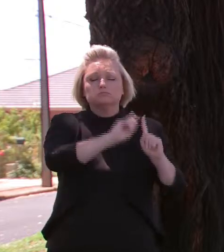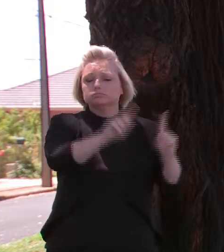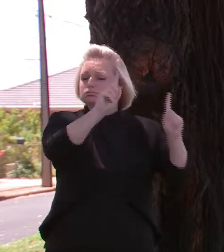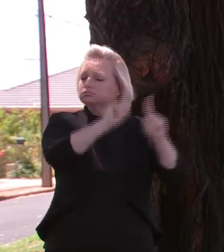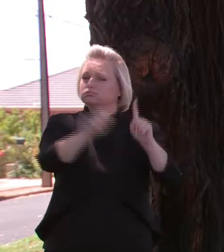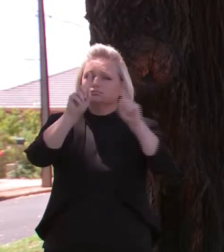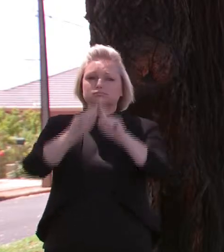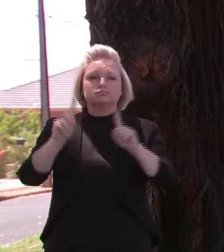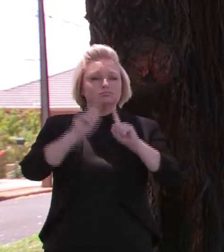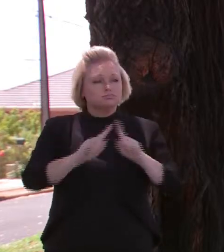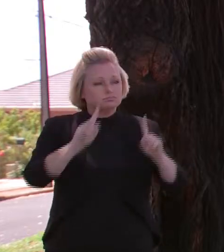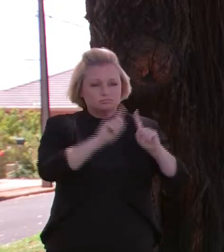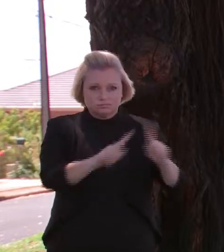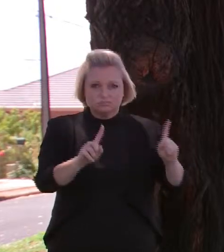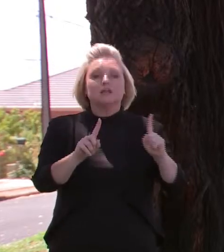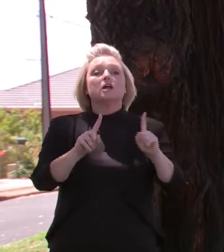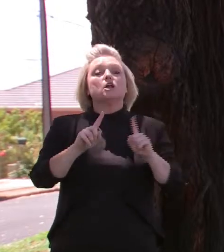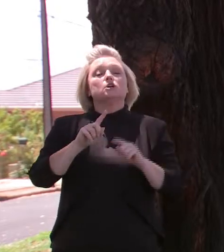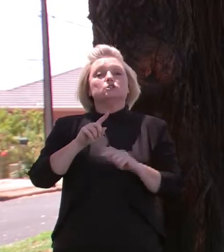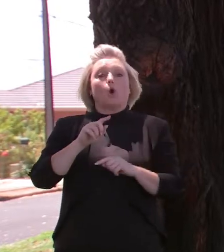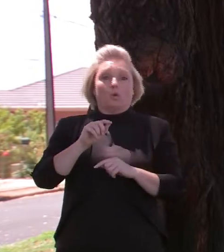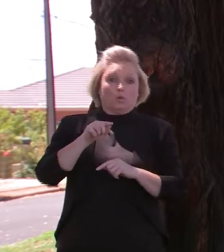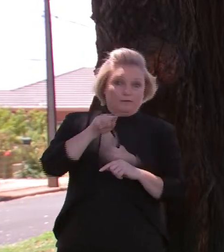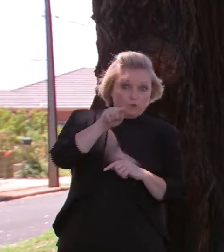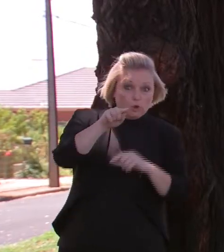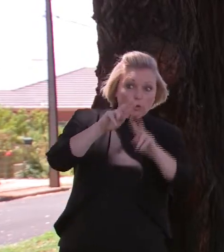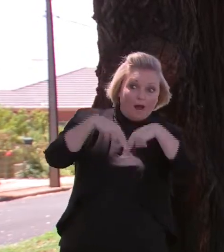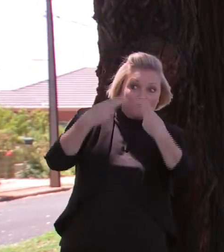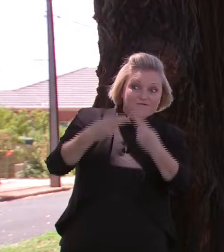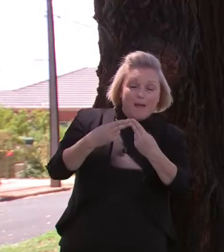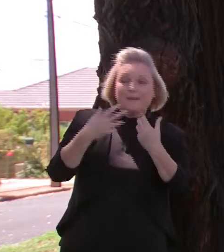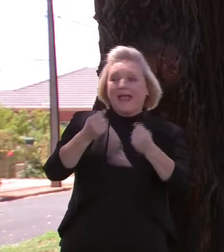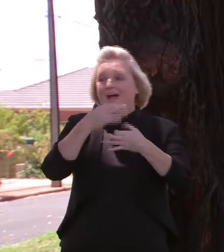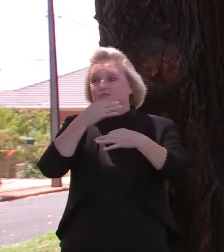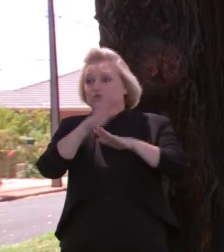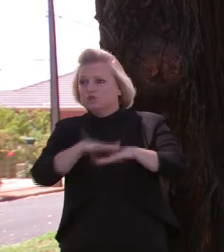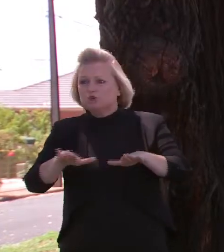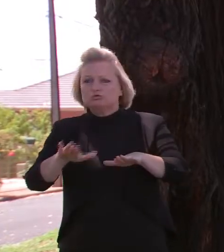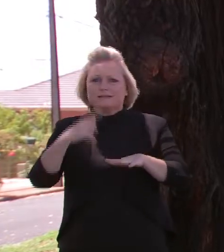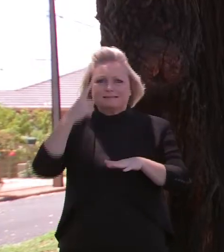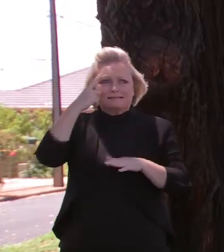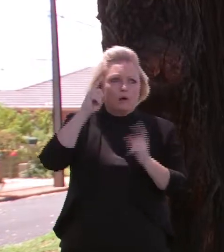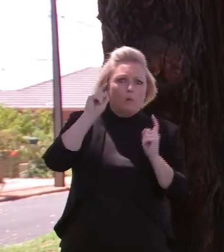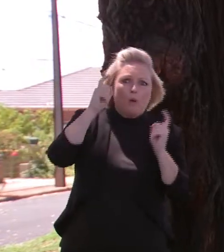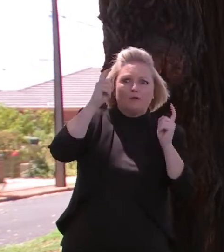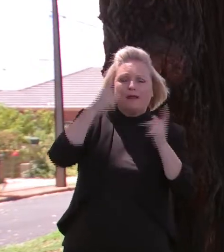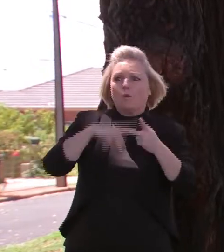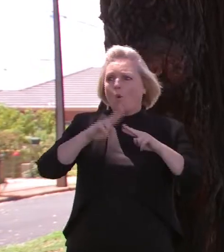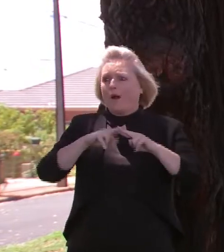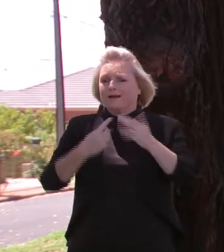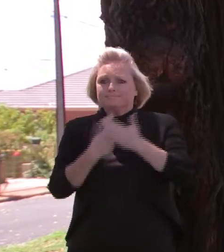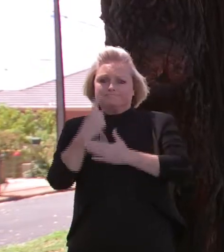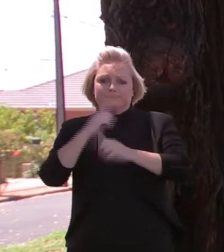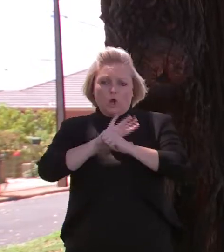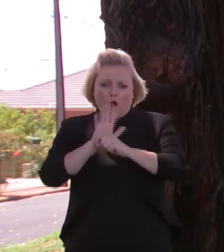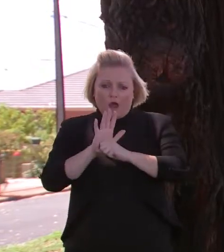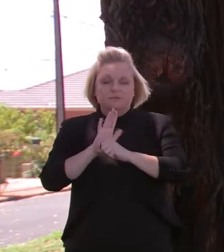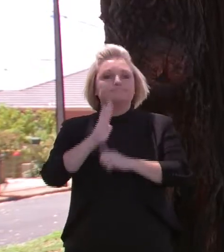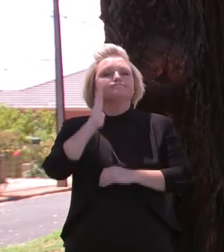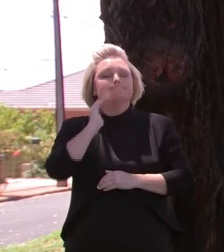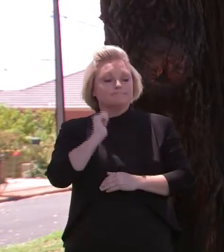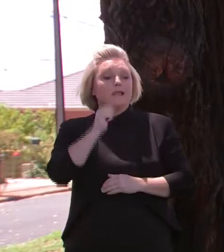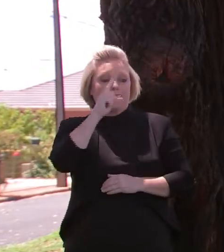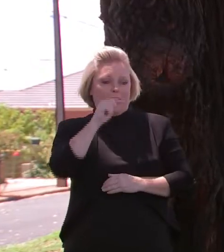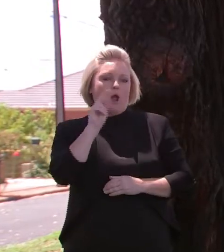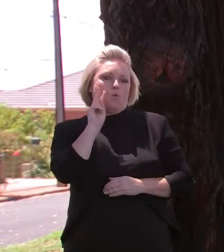provide confidence and reassurance for families, for students, and indeed for those classroom teachers that the learning needs of those students who are